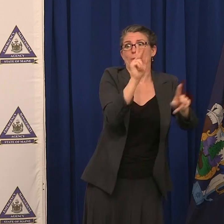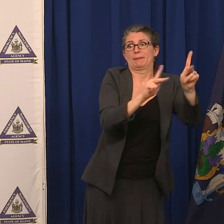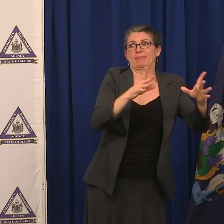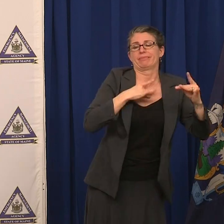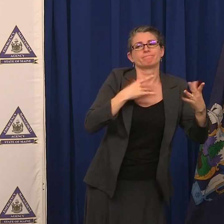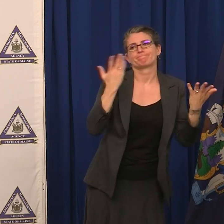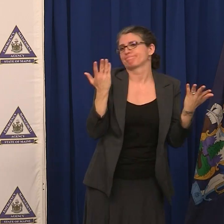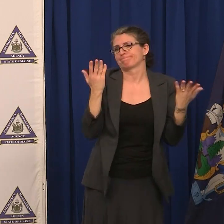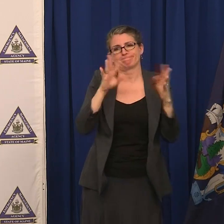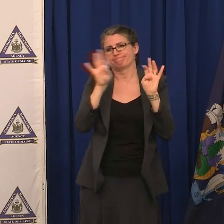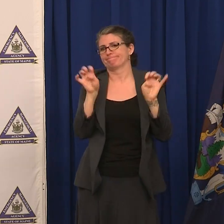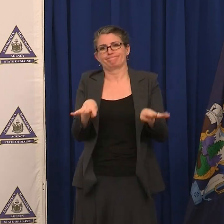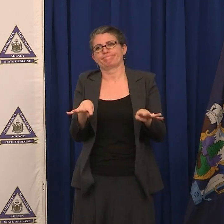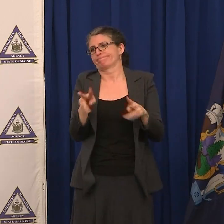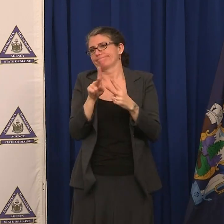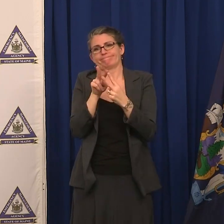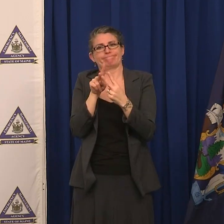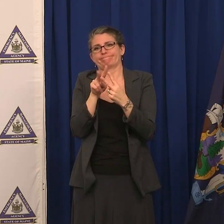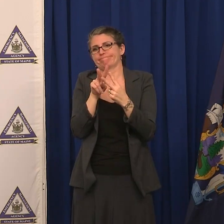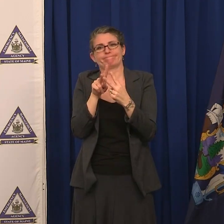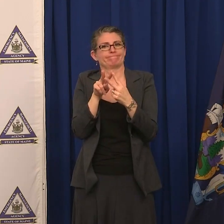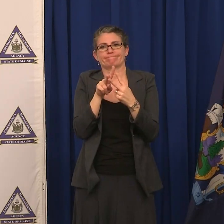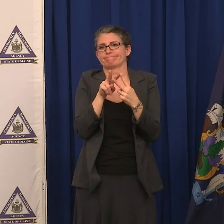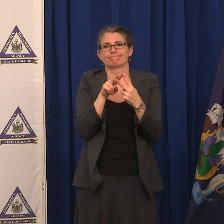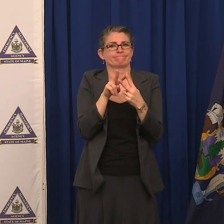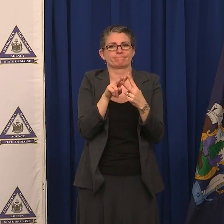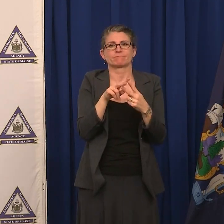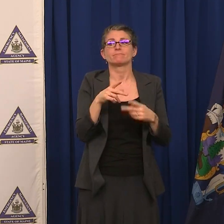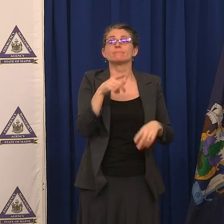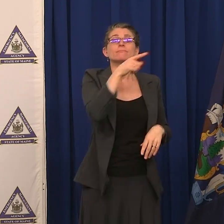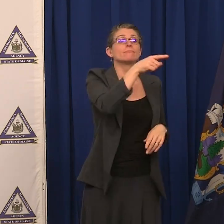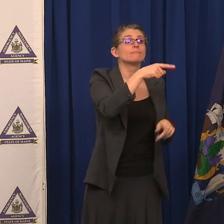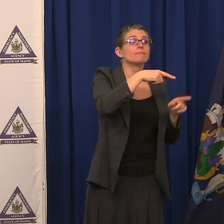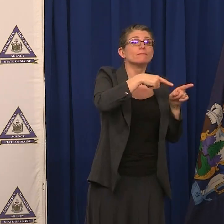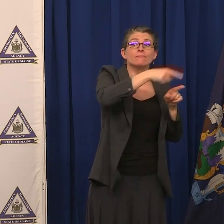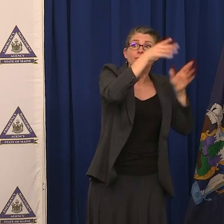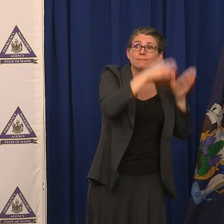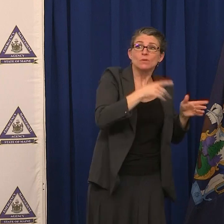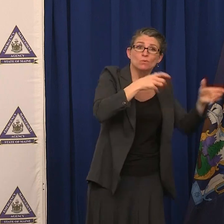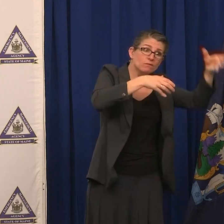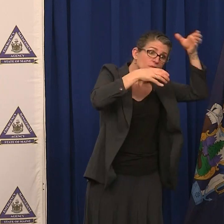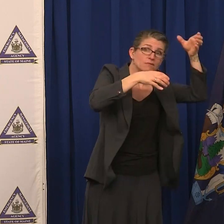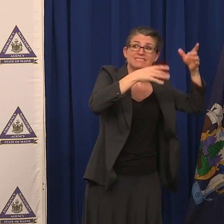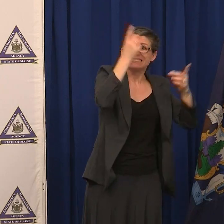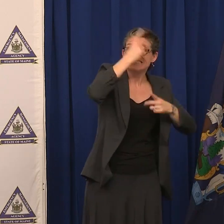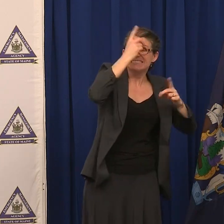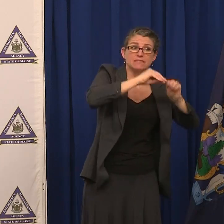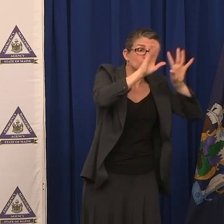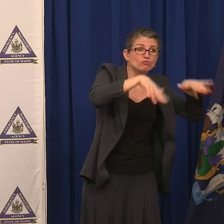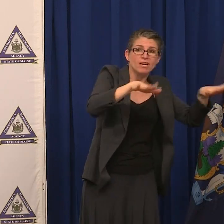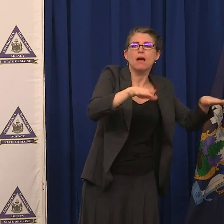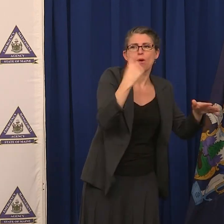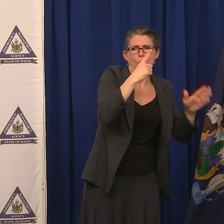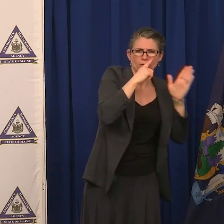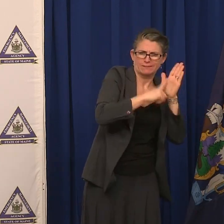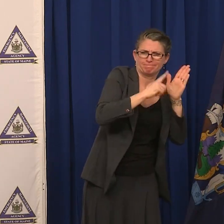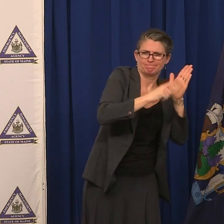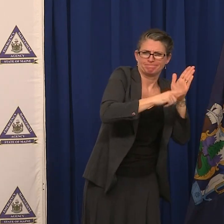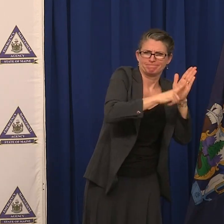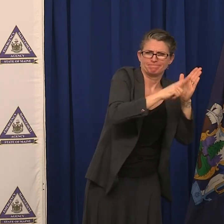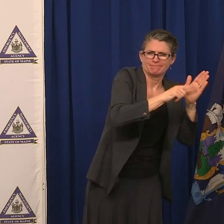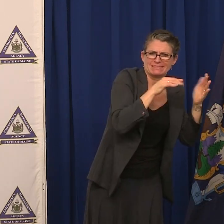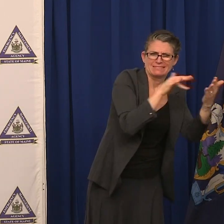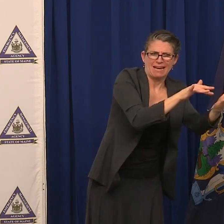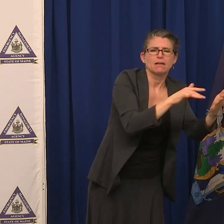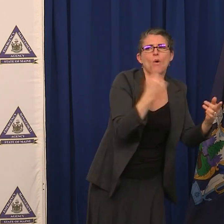there more testing going on, or is the disease spreading? And that's what we've got to always think about. Back over to Kevin and then over to Michael.